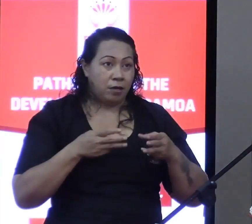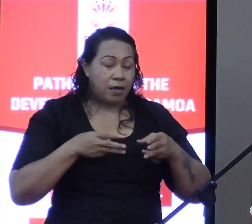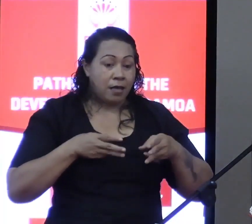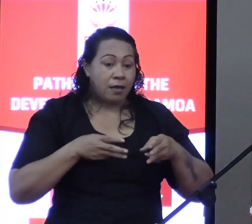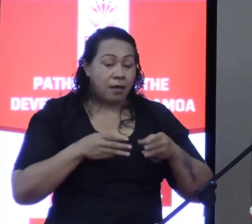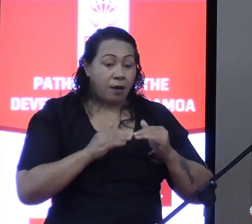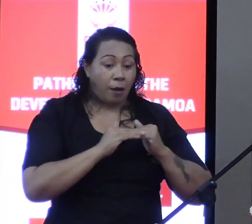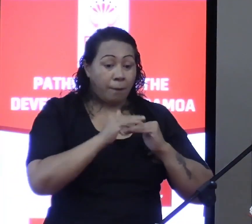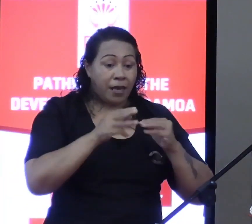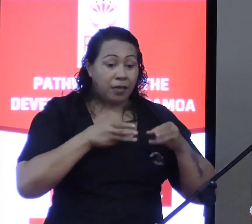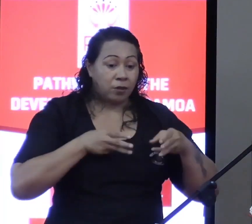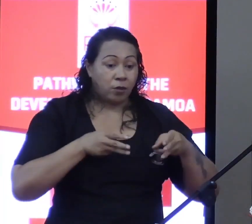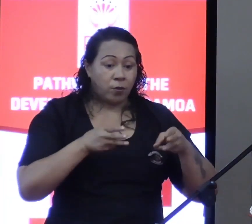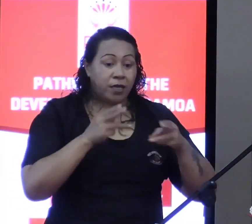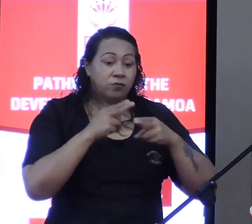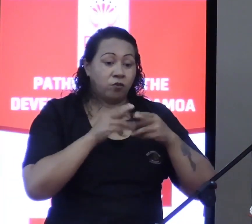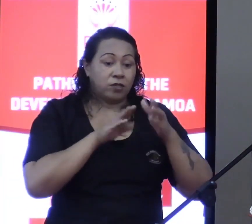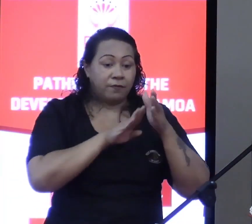Samoa,